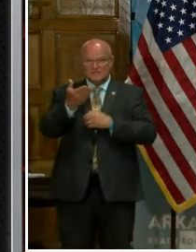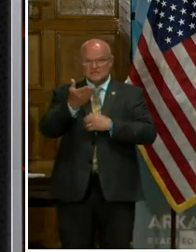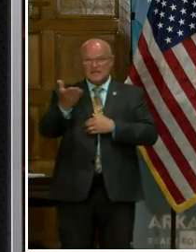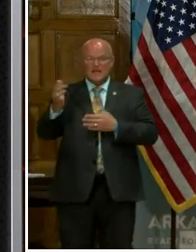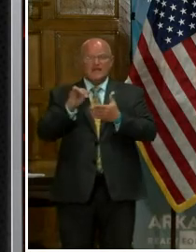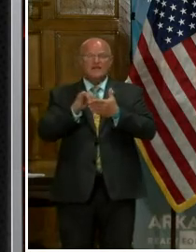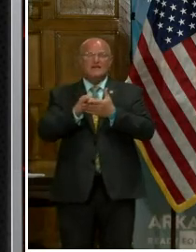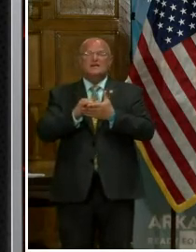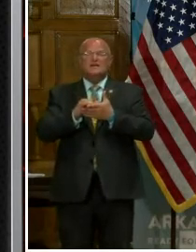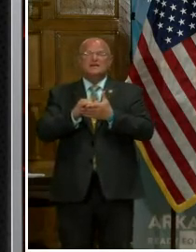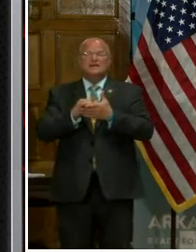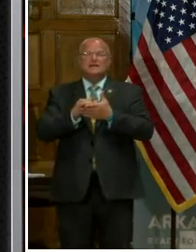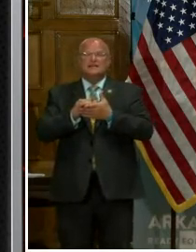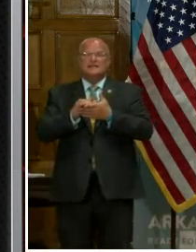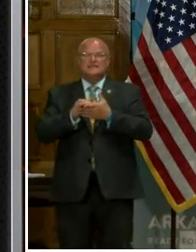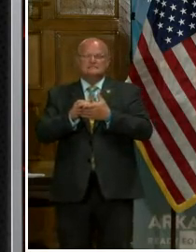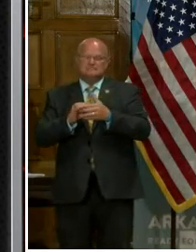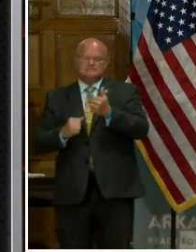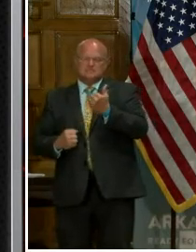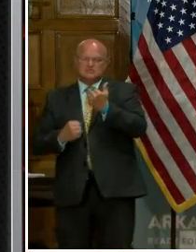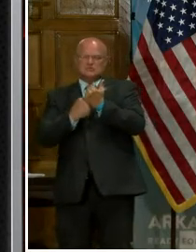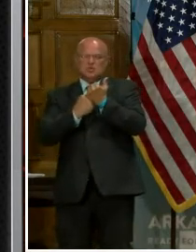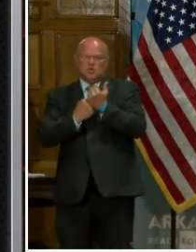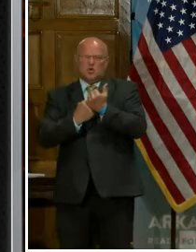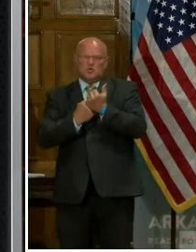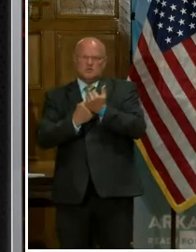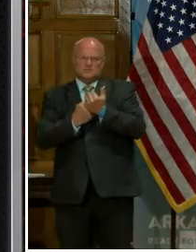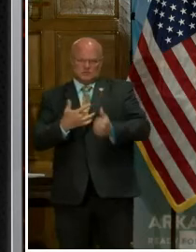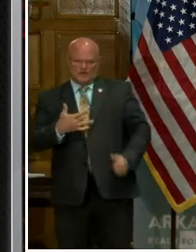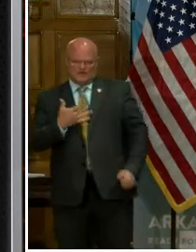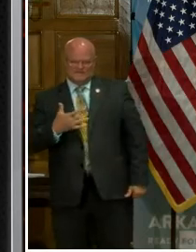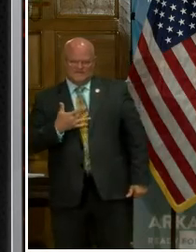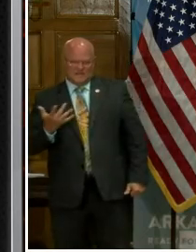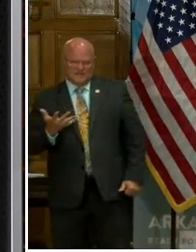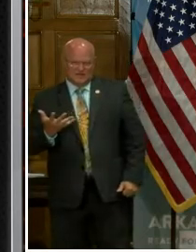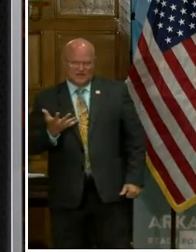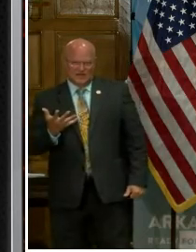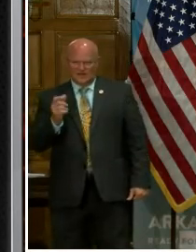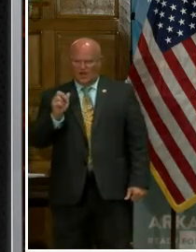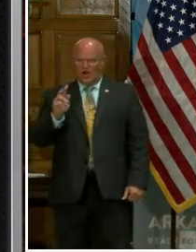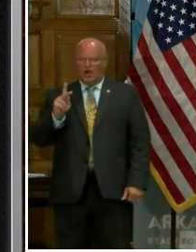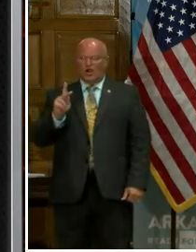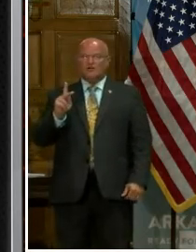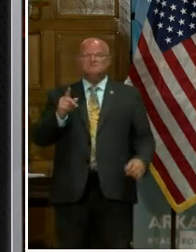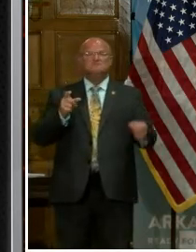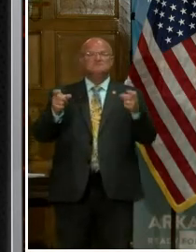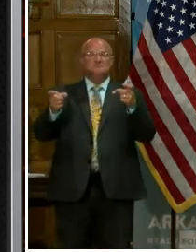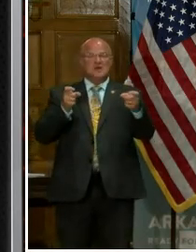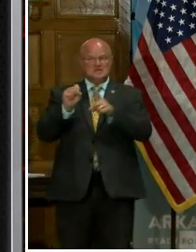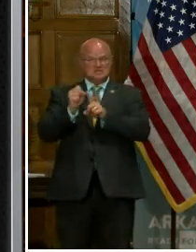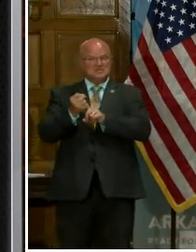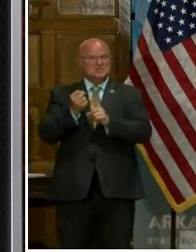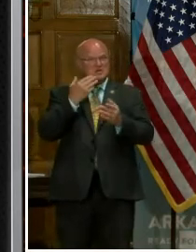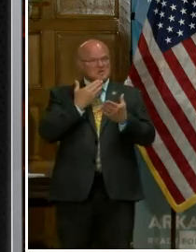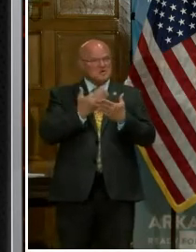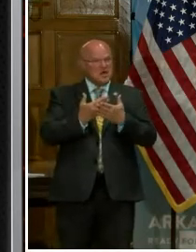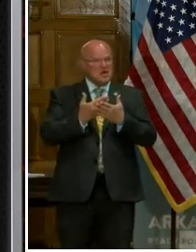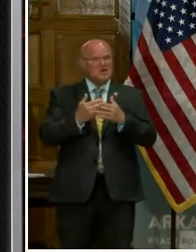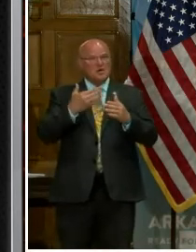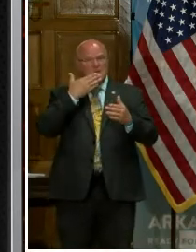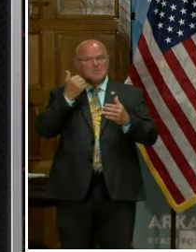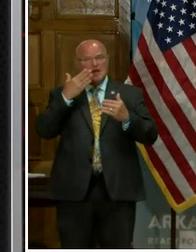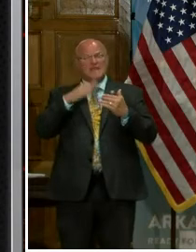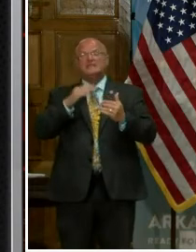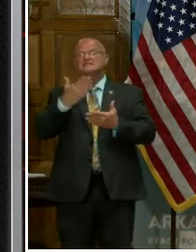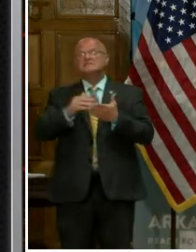there that back up what I think a lot of us feel, which is that Arkansas, on balance, is handling this situation pretty well, and that we're doing